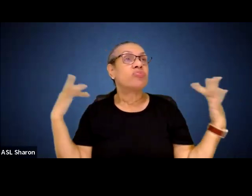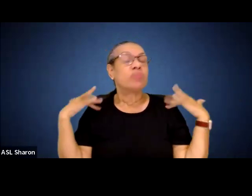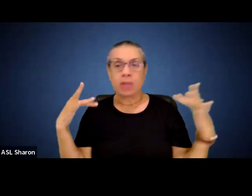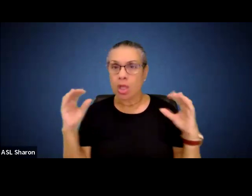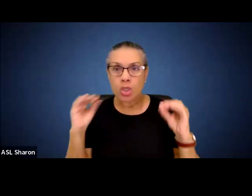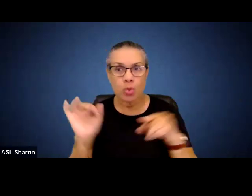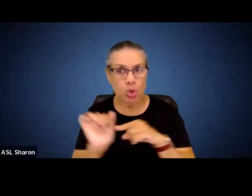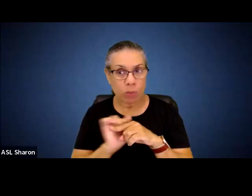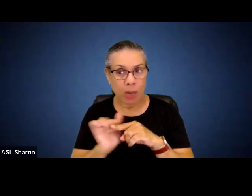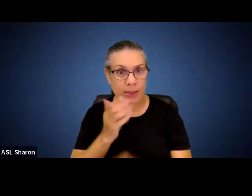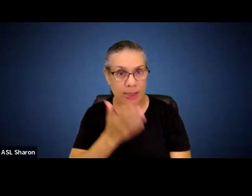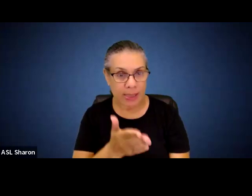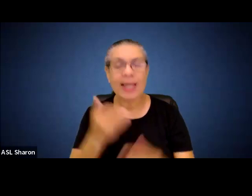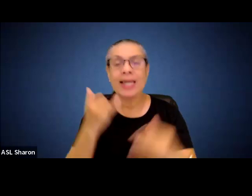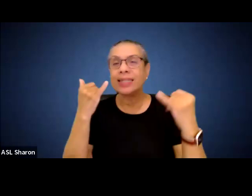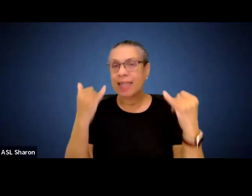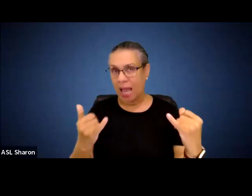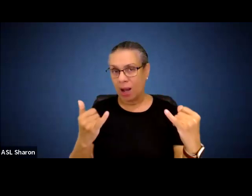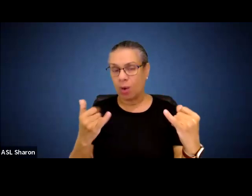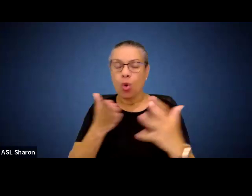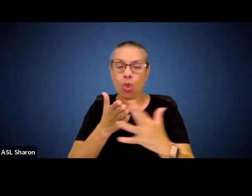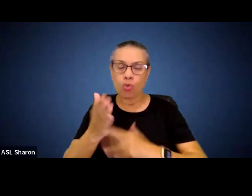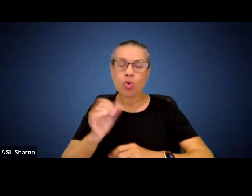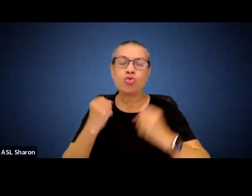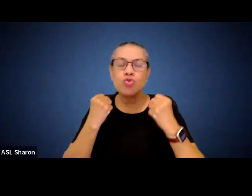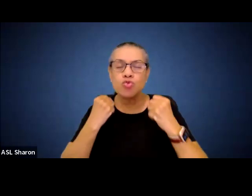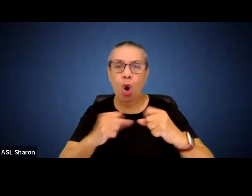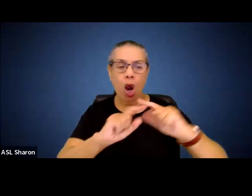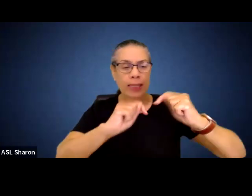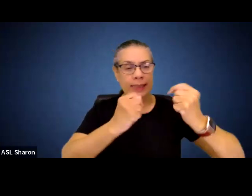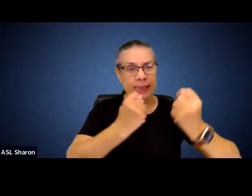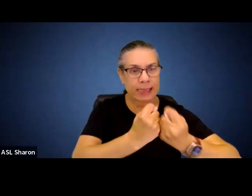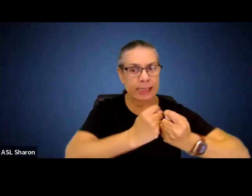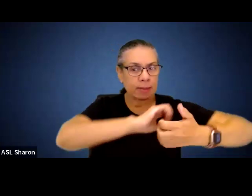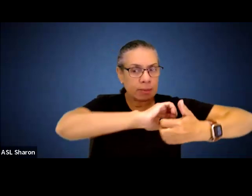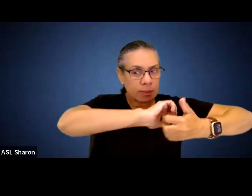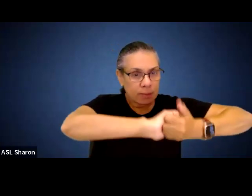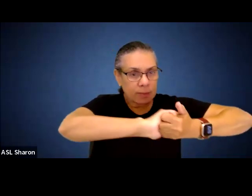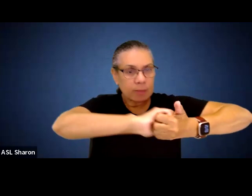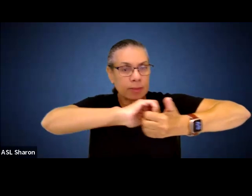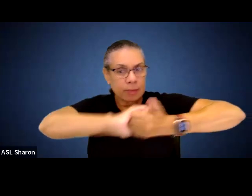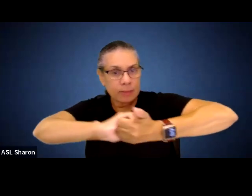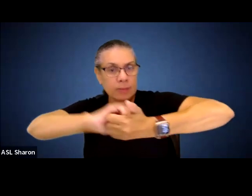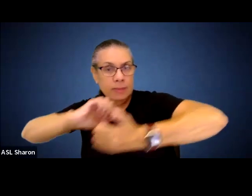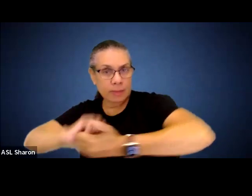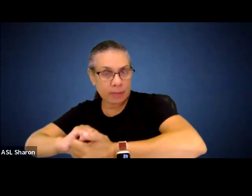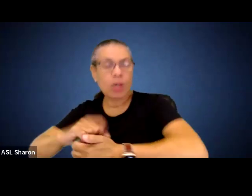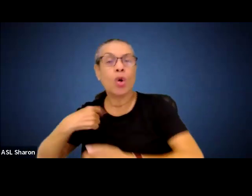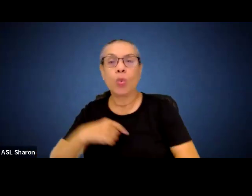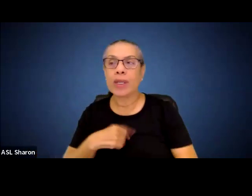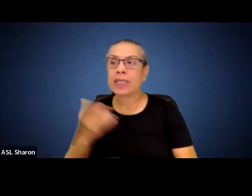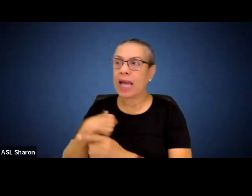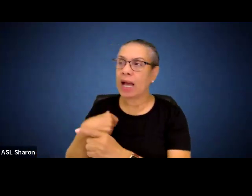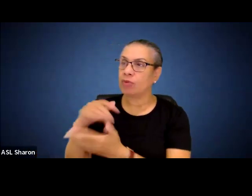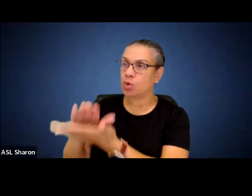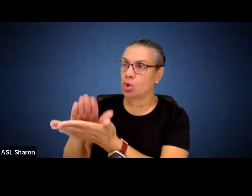happening. Now the Curley way is that through strong collaborative teams, we're able to equitably implement the district